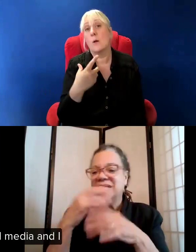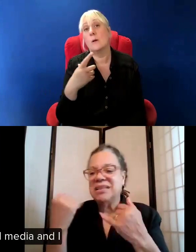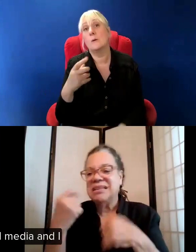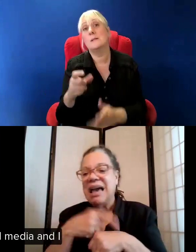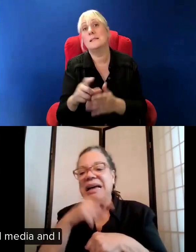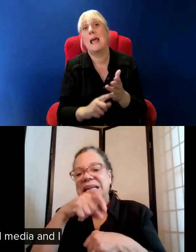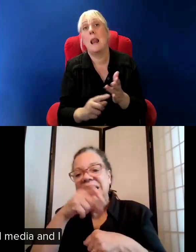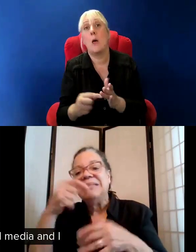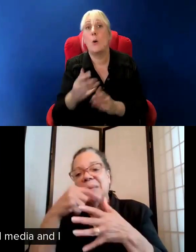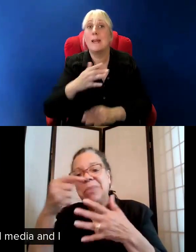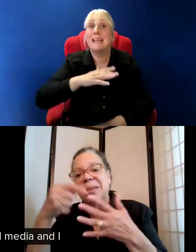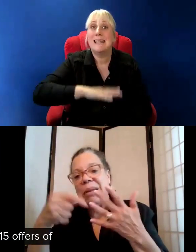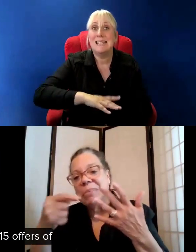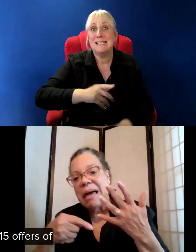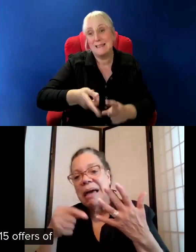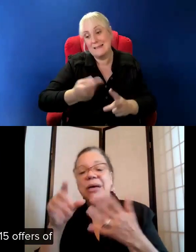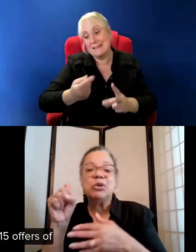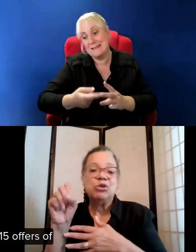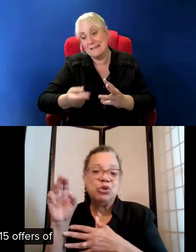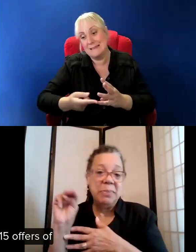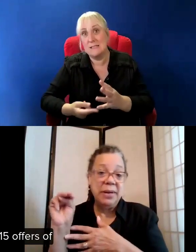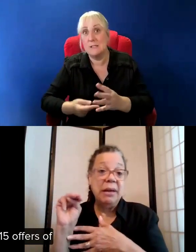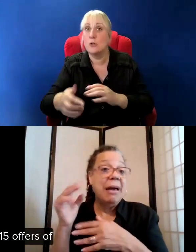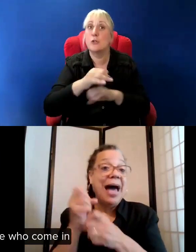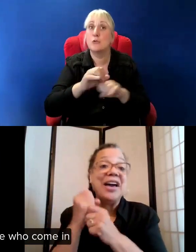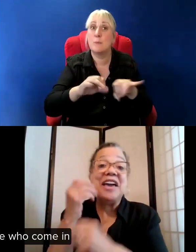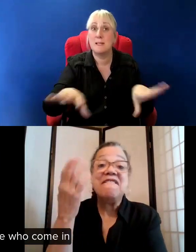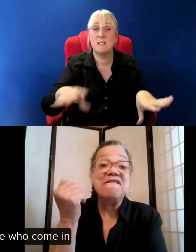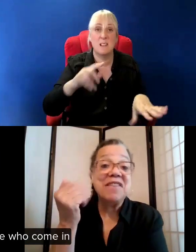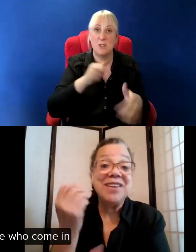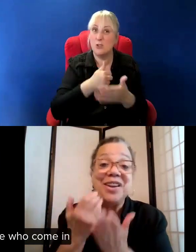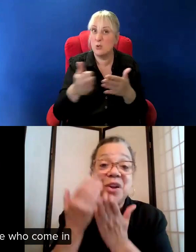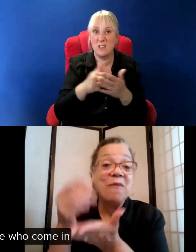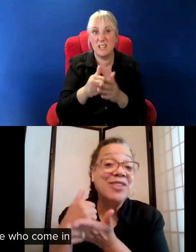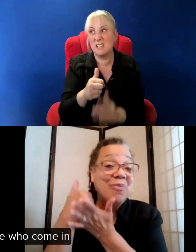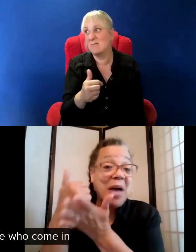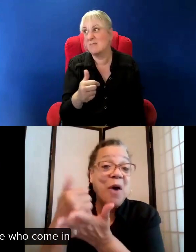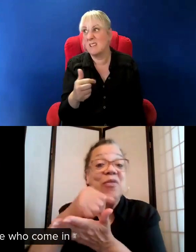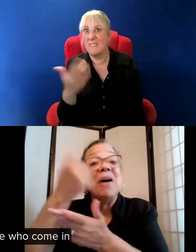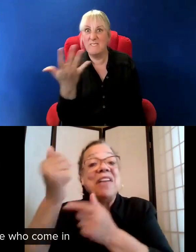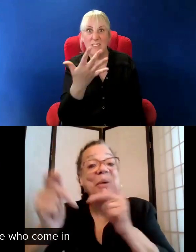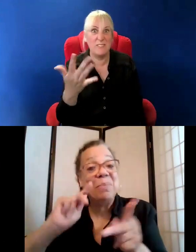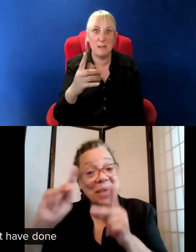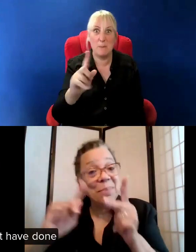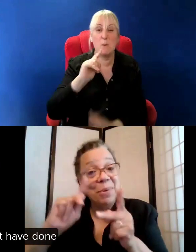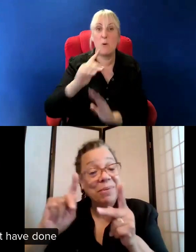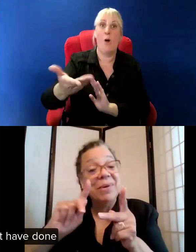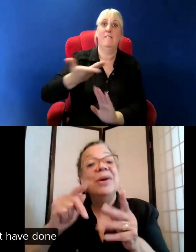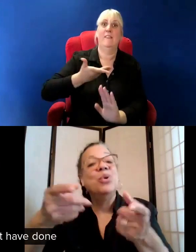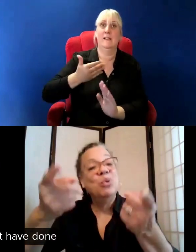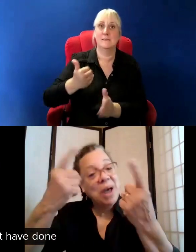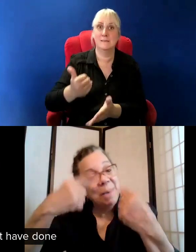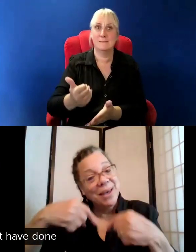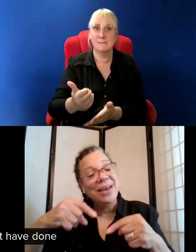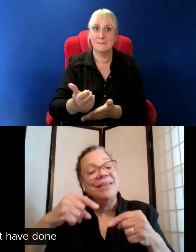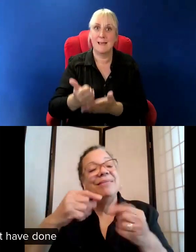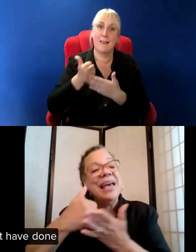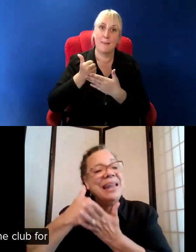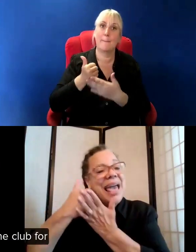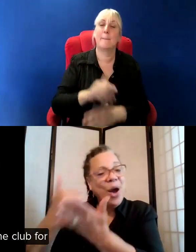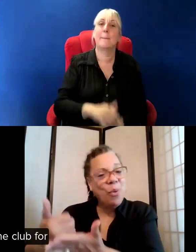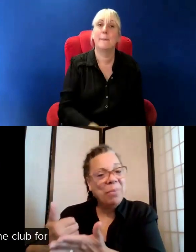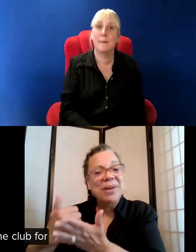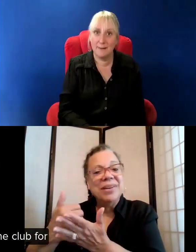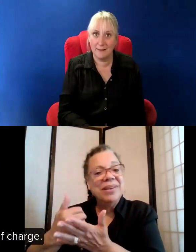blah blah on social media, and I usually get 15 offers of help, and people, you know, people who'll come in and help that have